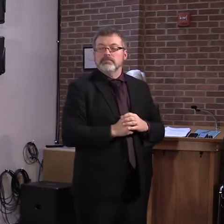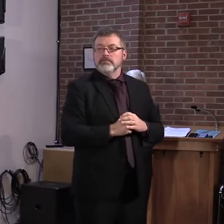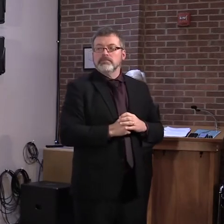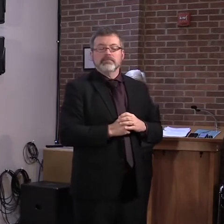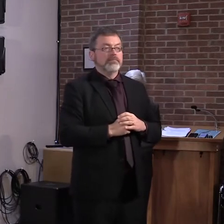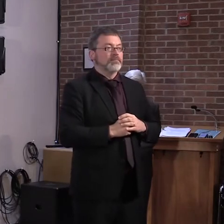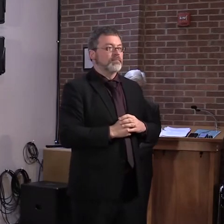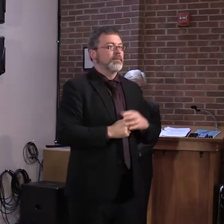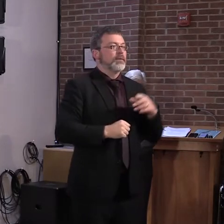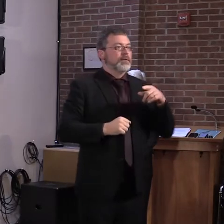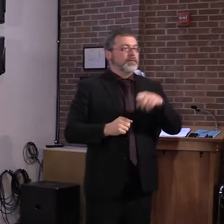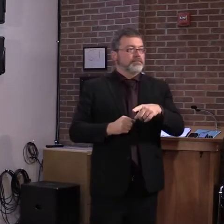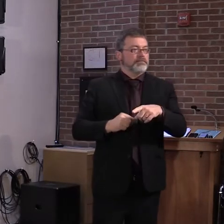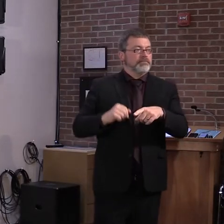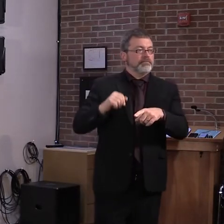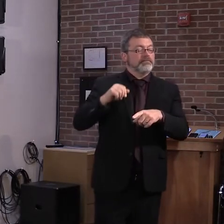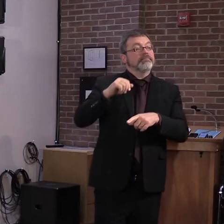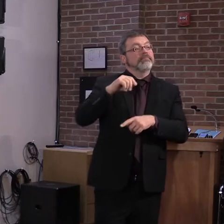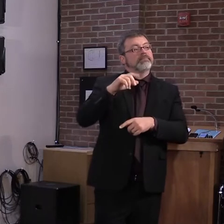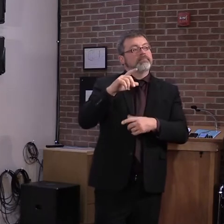Are you guys able to hear me? We can.